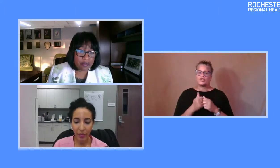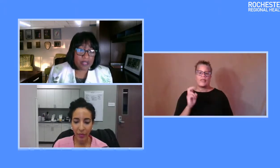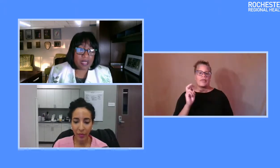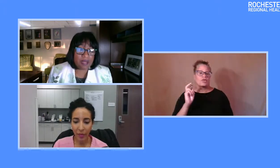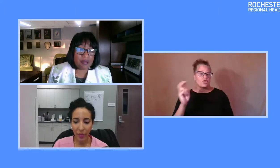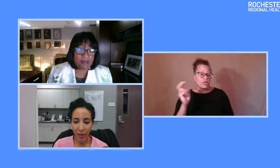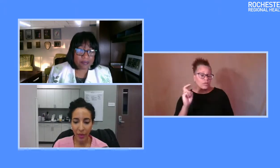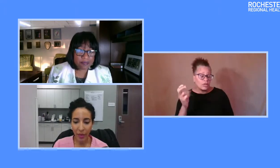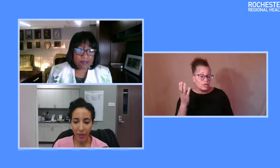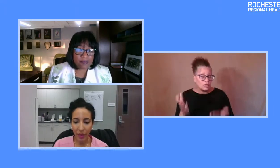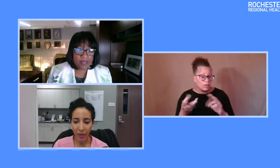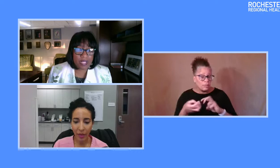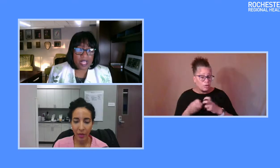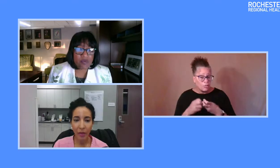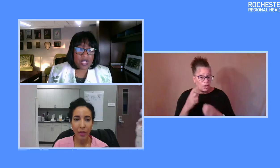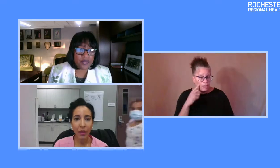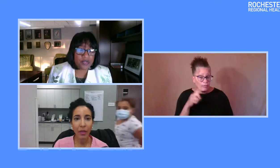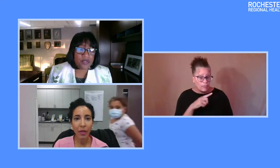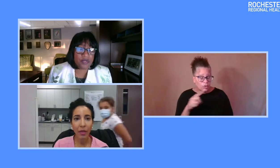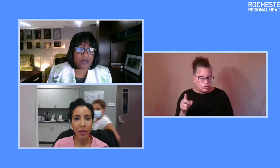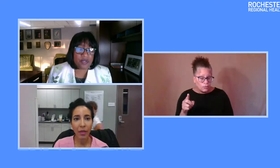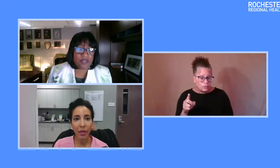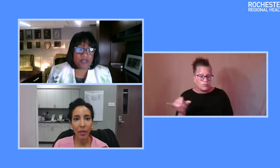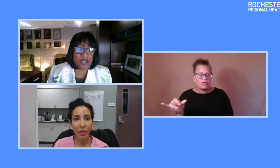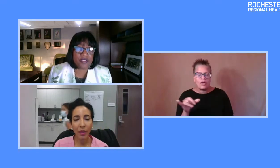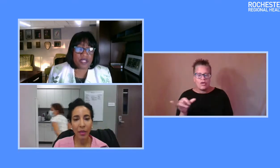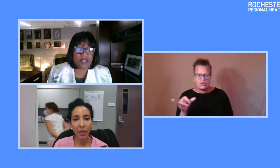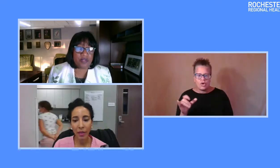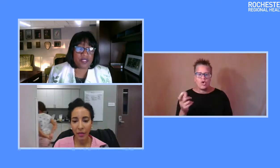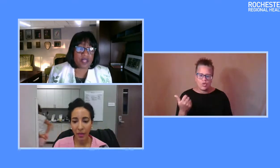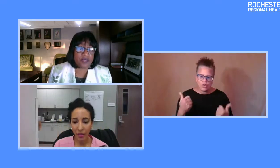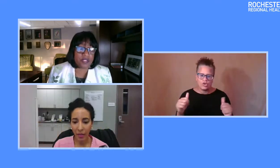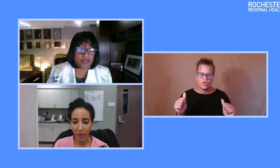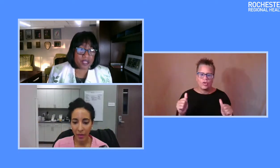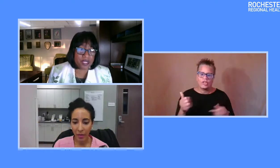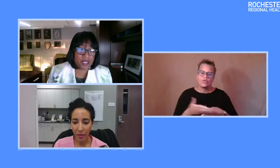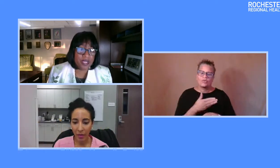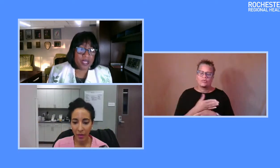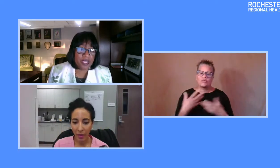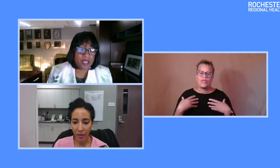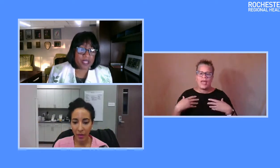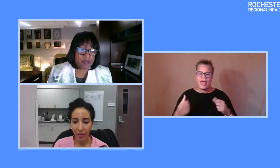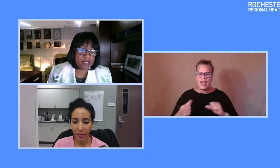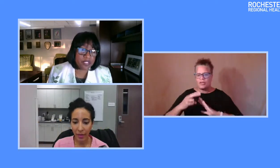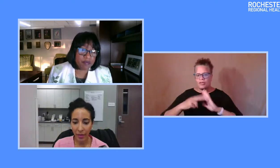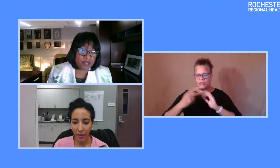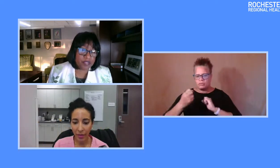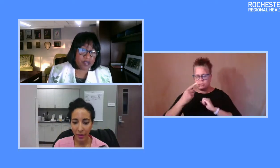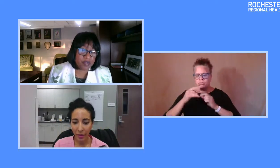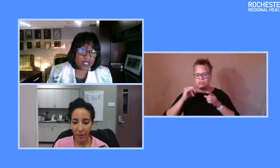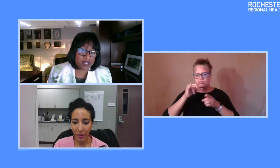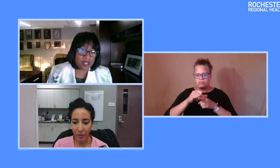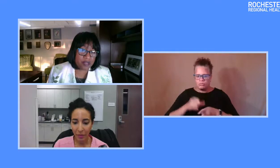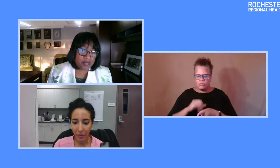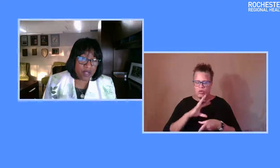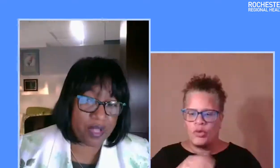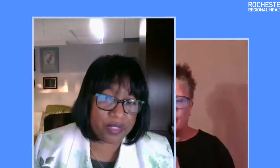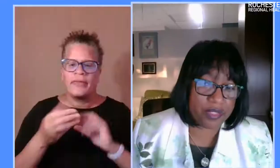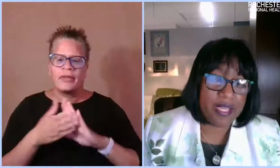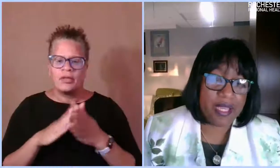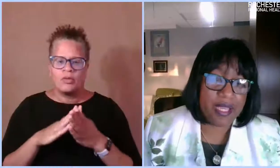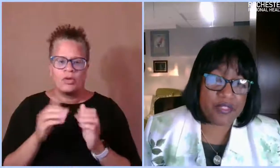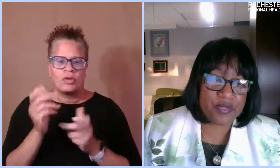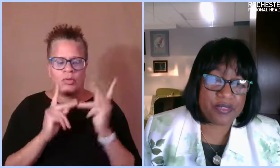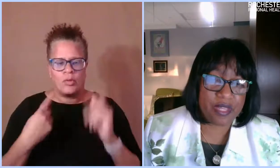transportation. And we also know that we're trying to increase health literacy, especially amongst the communities of